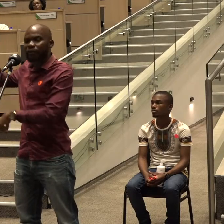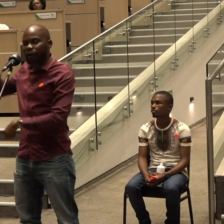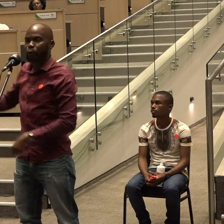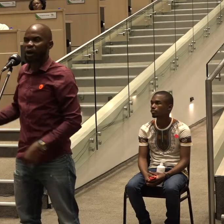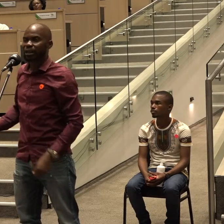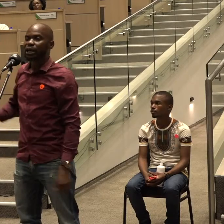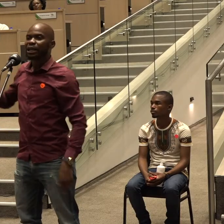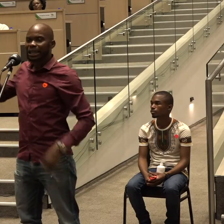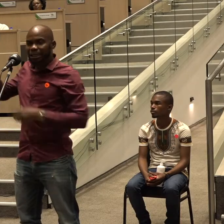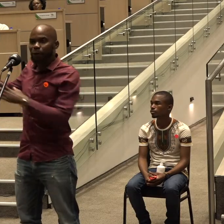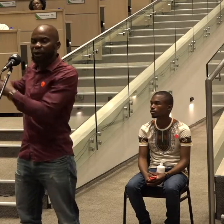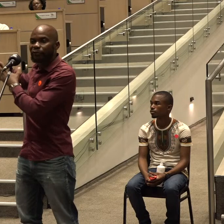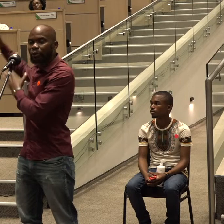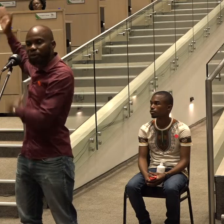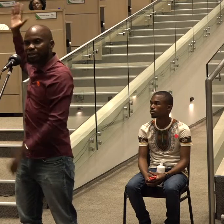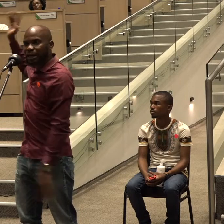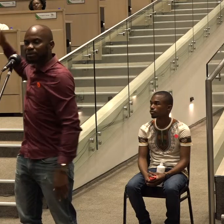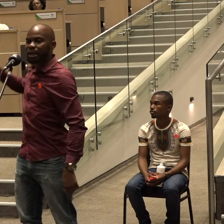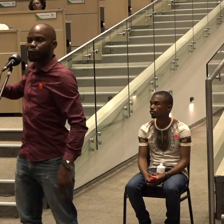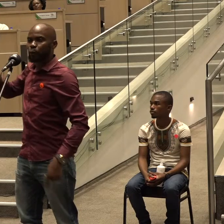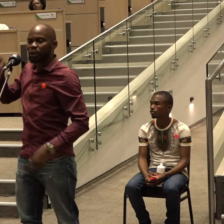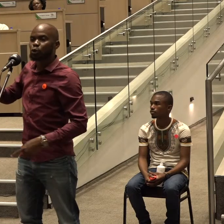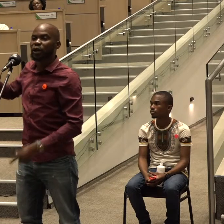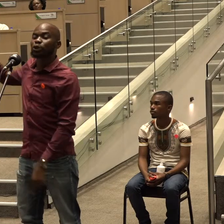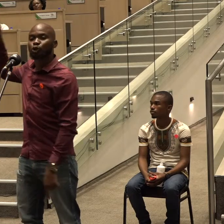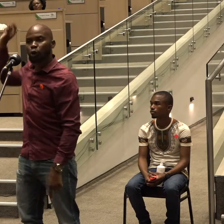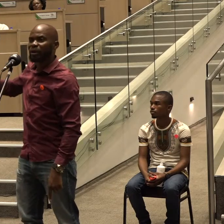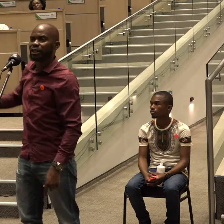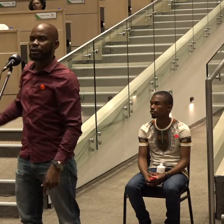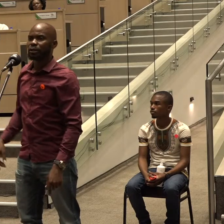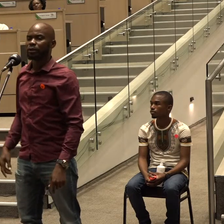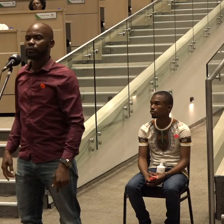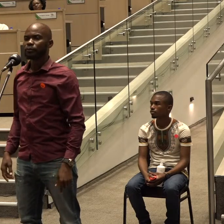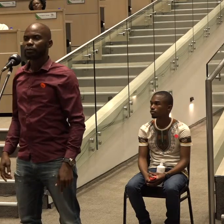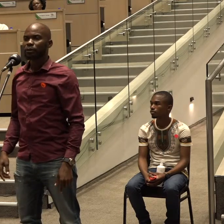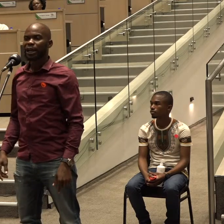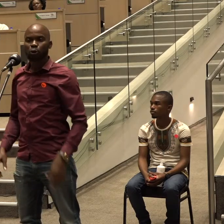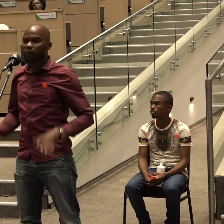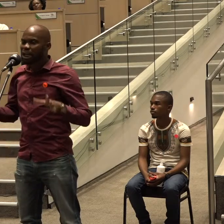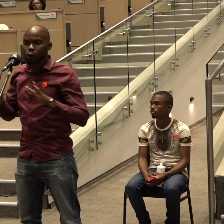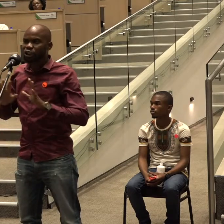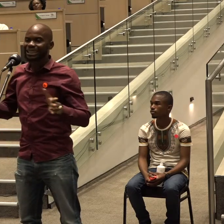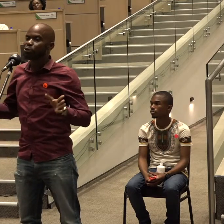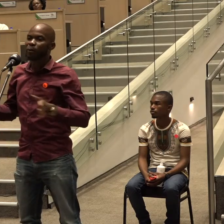January February from Pretoria to joburg